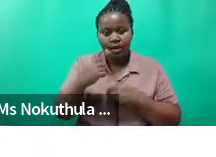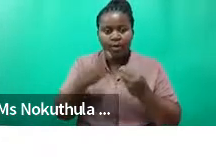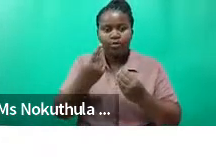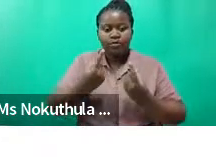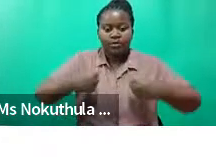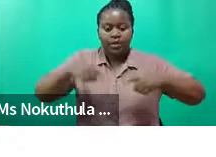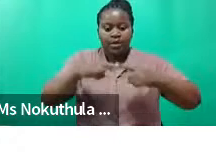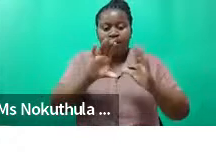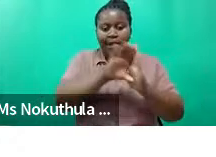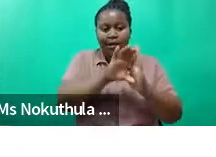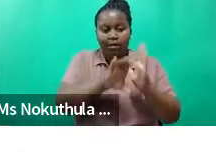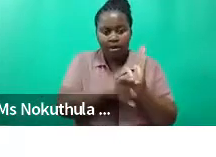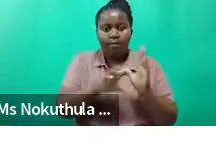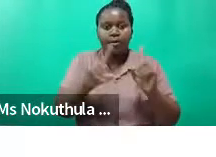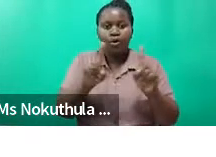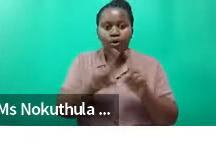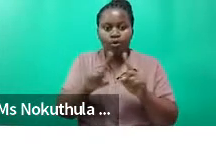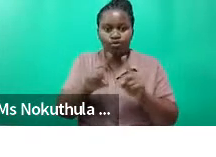agenda.